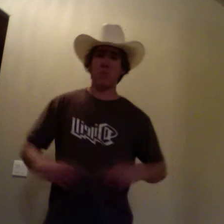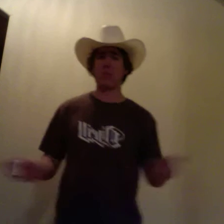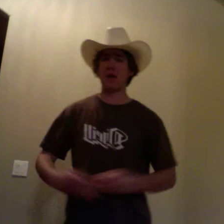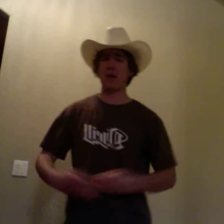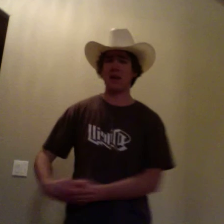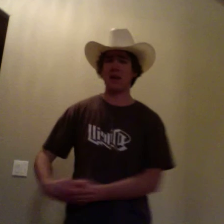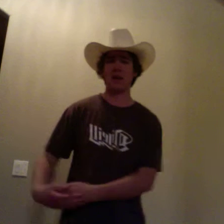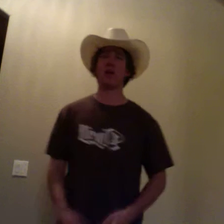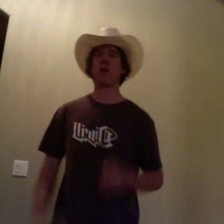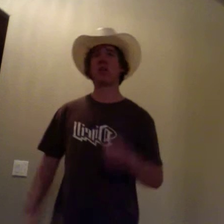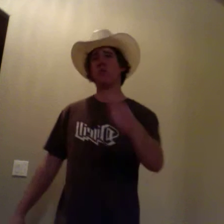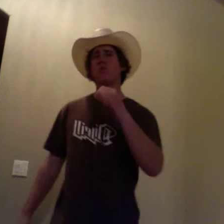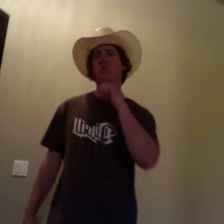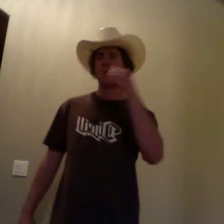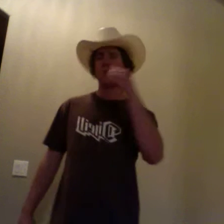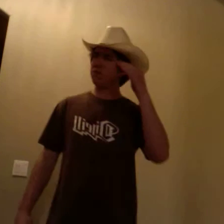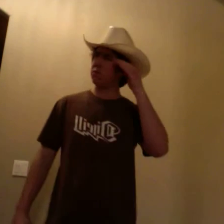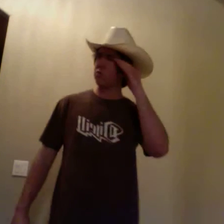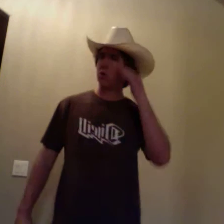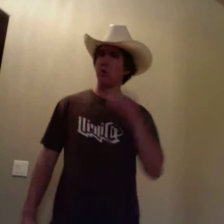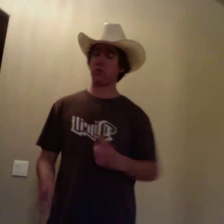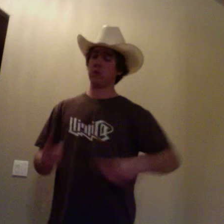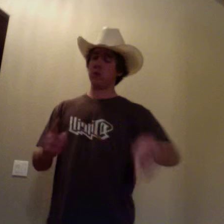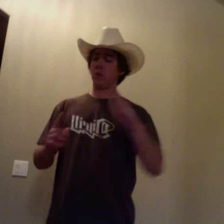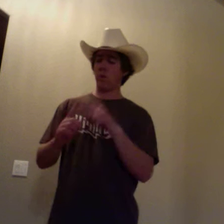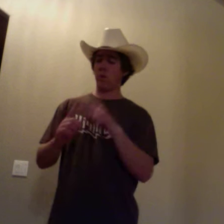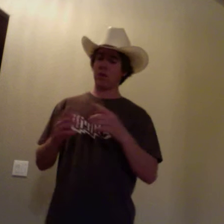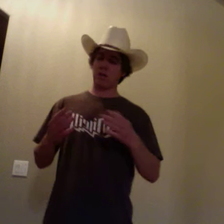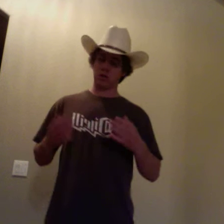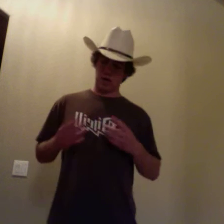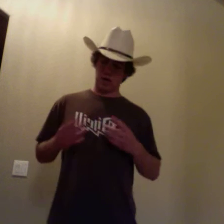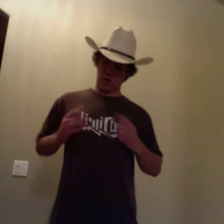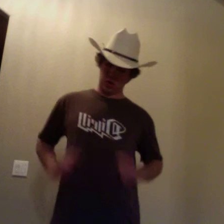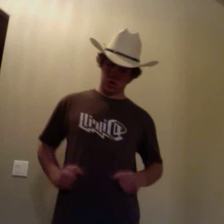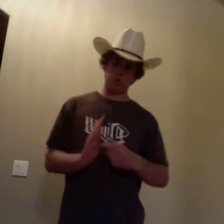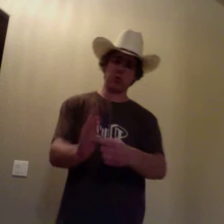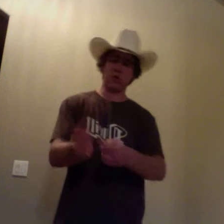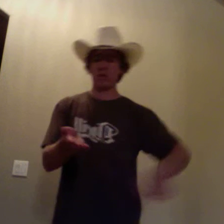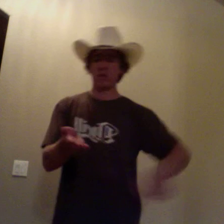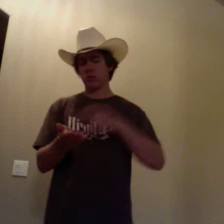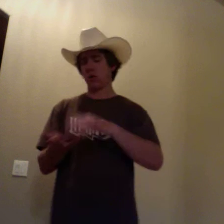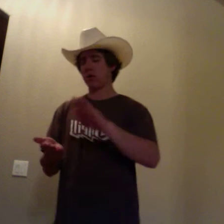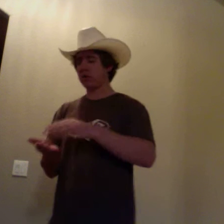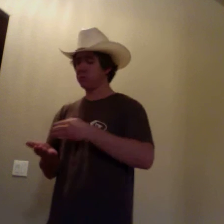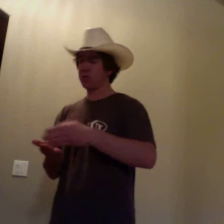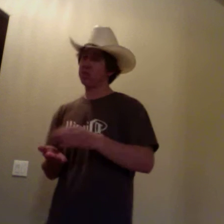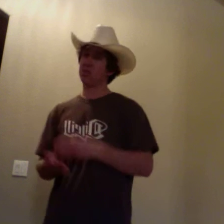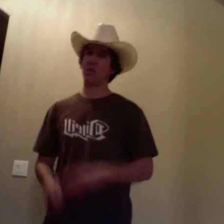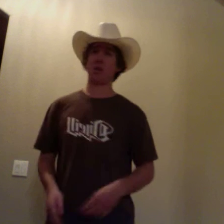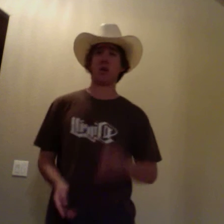But baby, you hardly even notice when I try to show you. It's always meant to keep